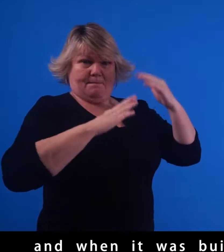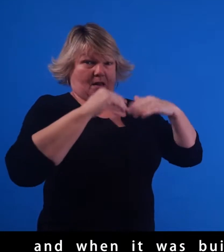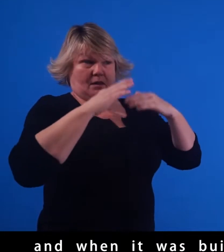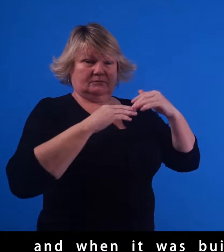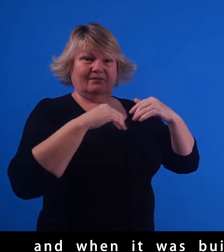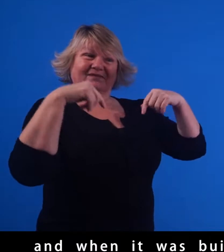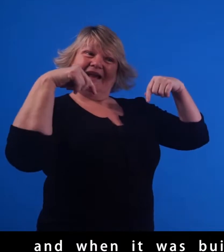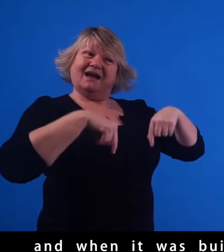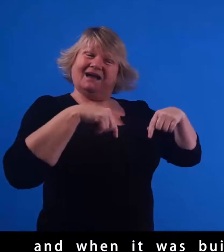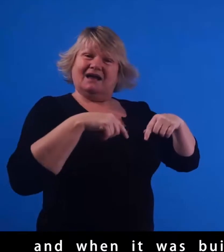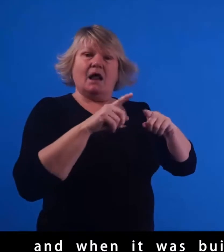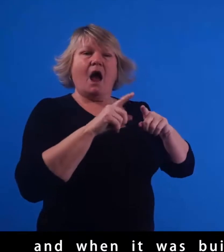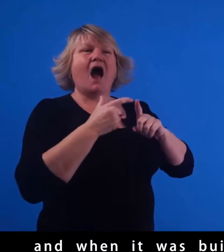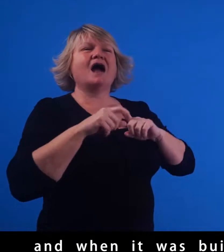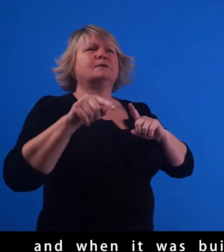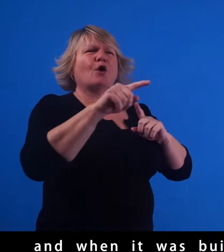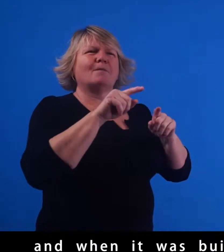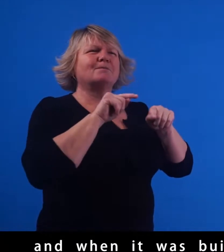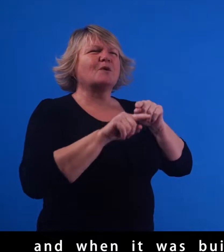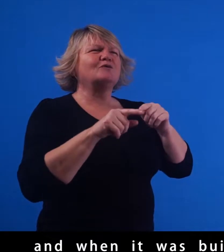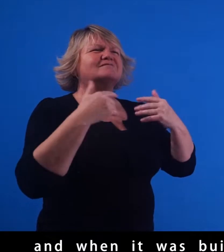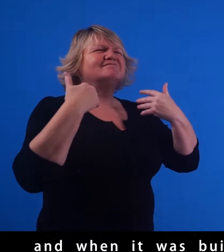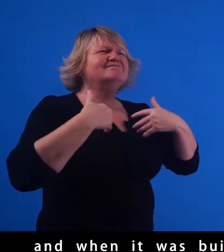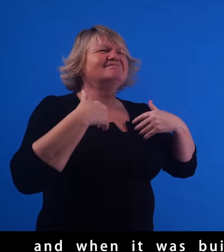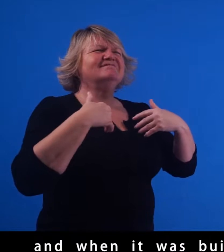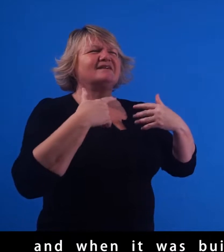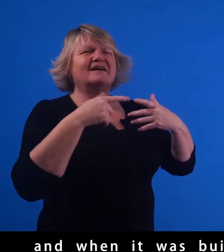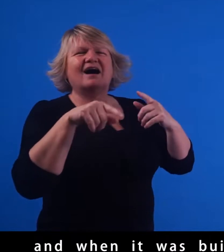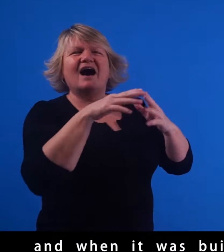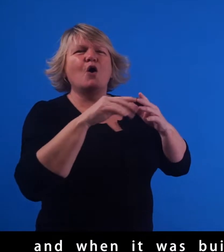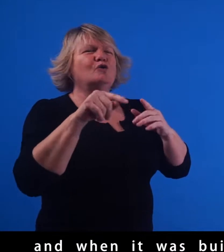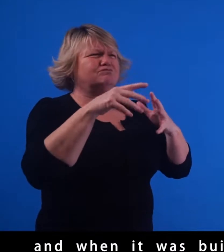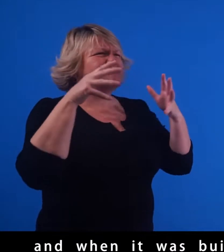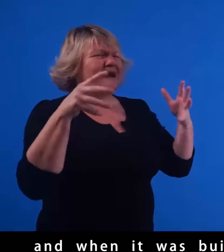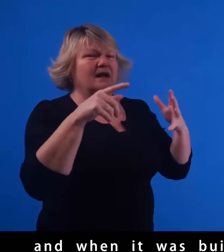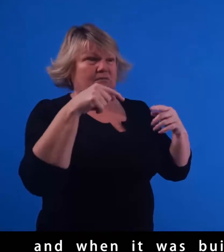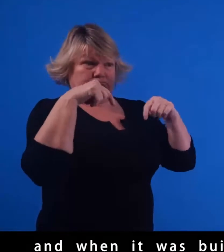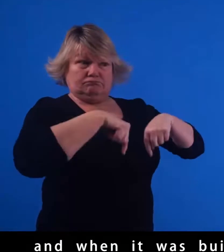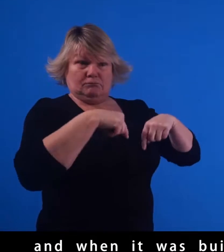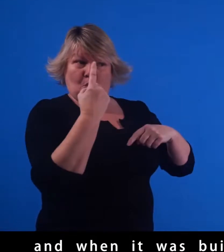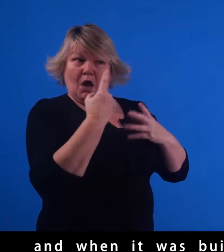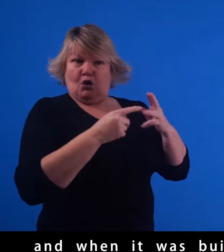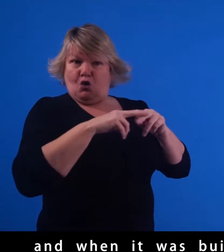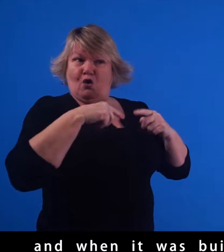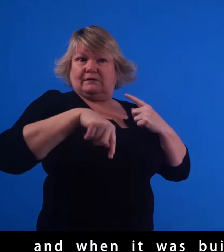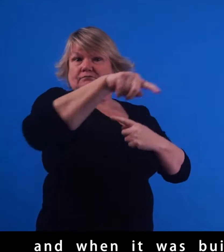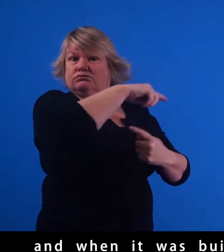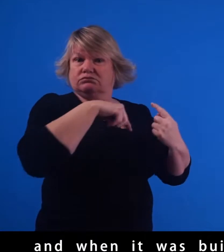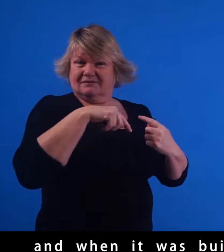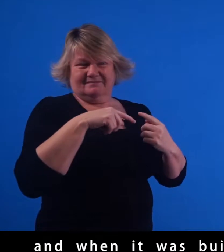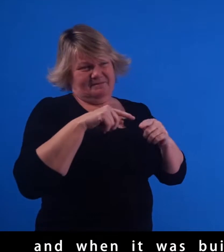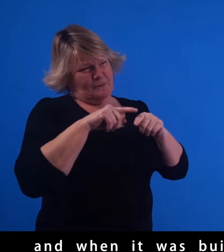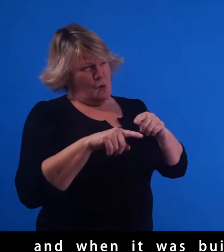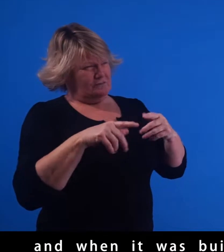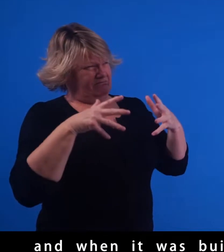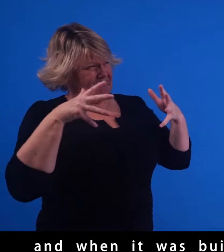And when it was built, this building was one of the largest and most luxurious homes in Edinburgh.